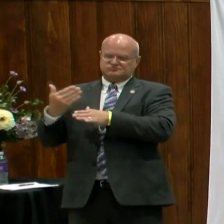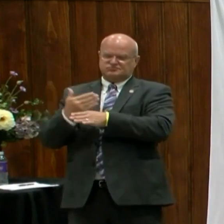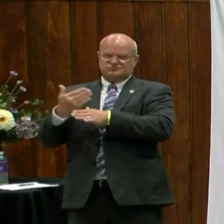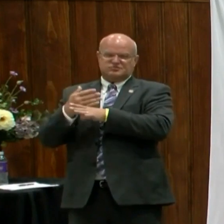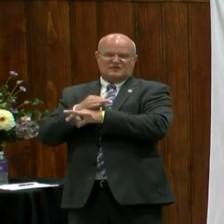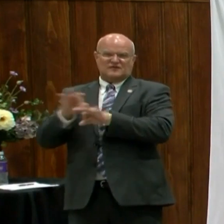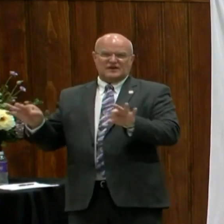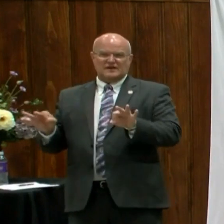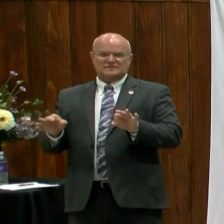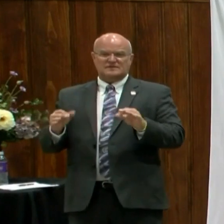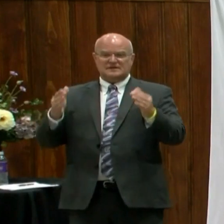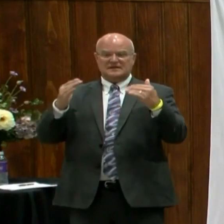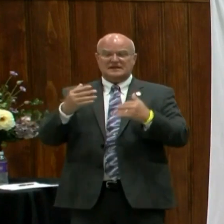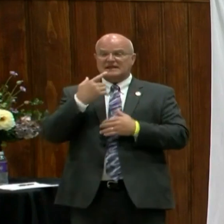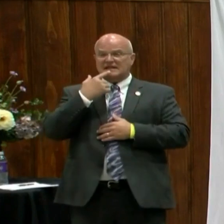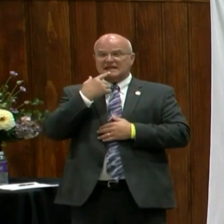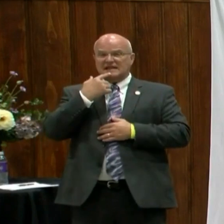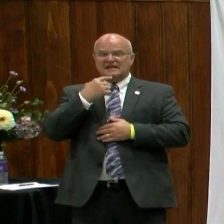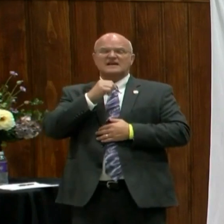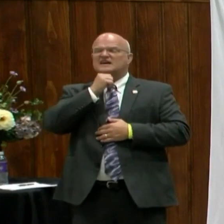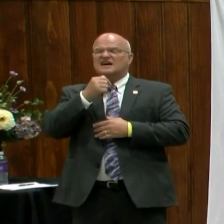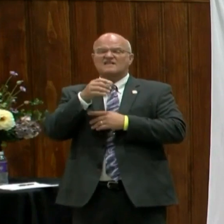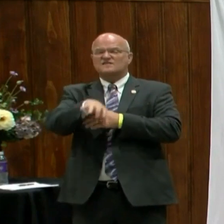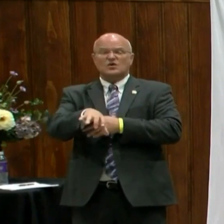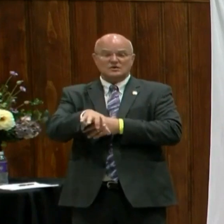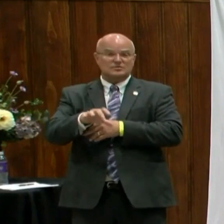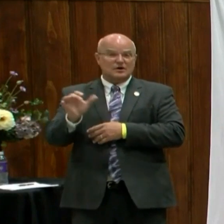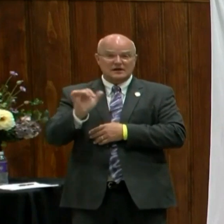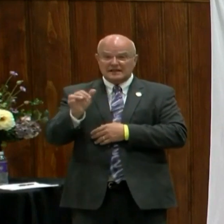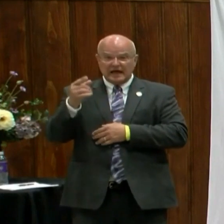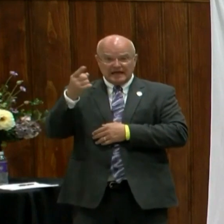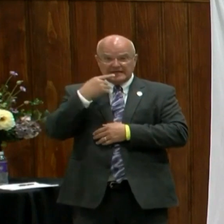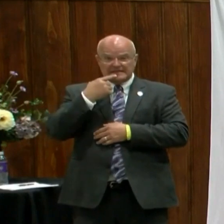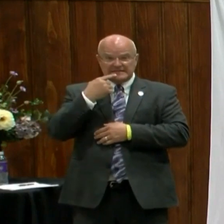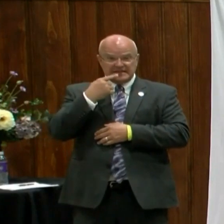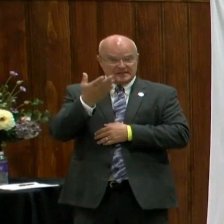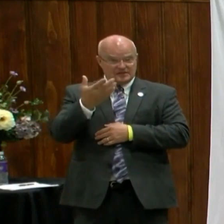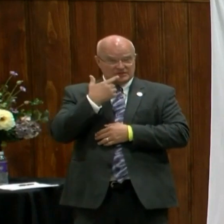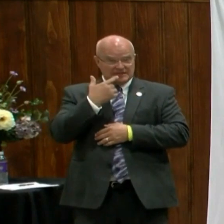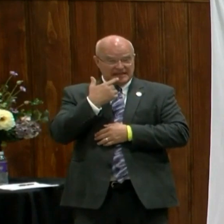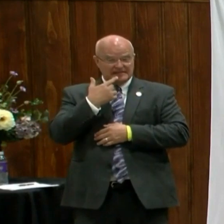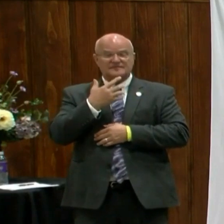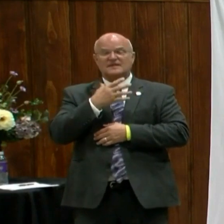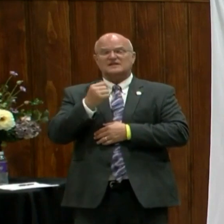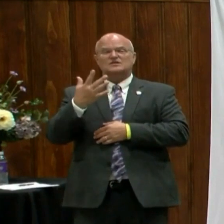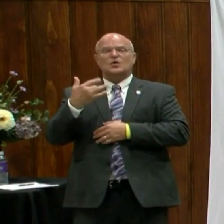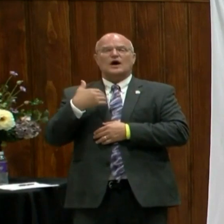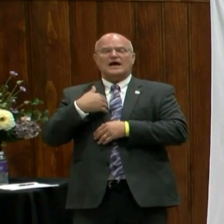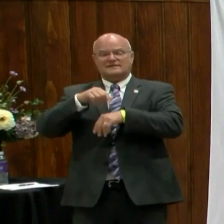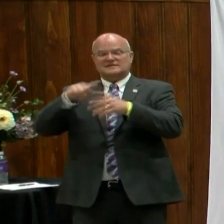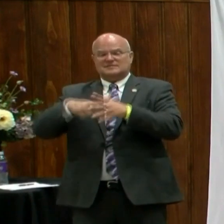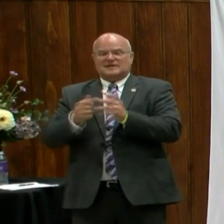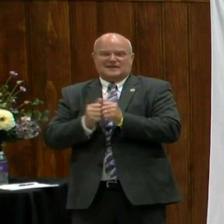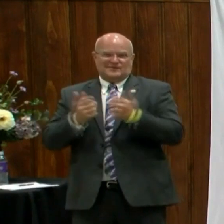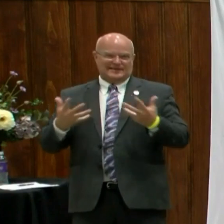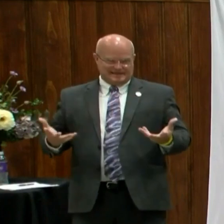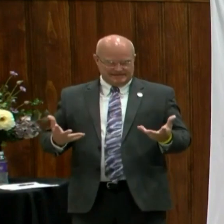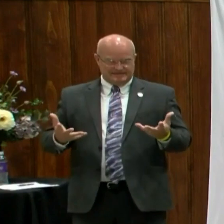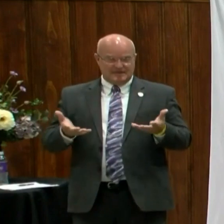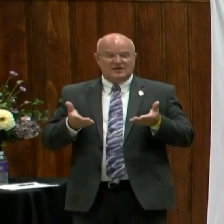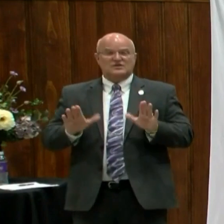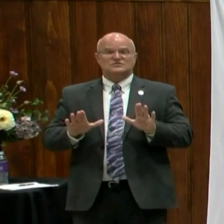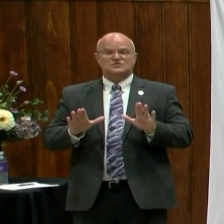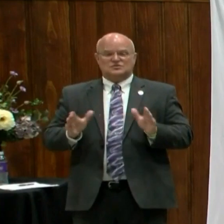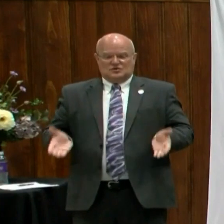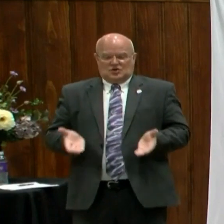freedom. The next thing they will say is it's an unenforceable, just like you pointed out, Andrew. And so why have it to begin with? Let's